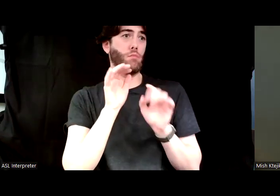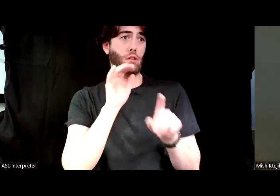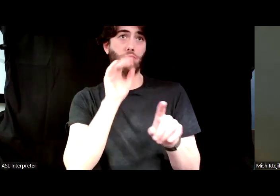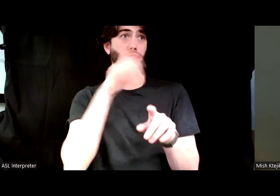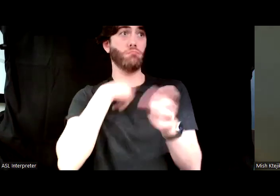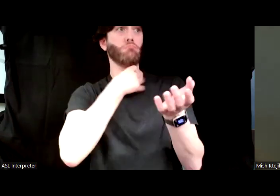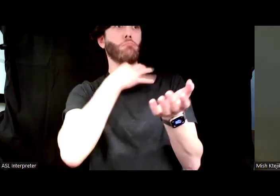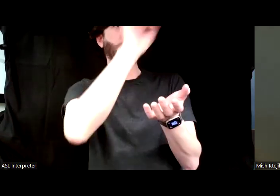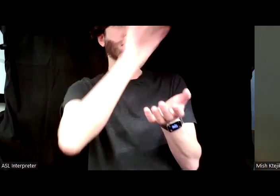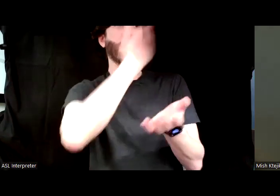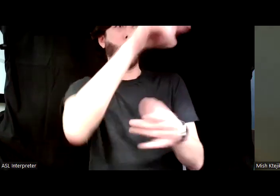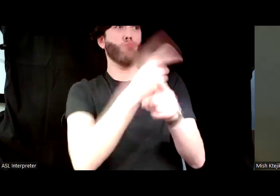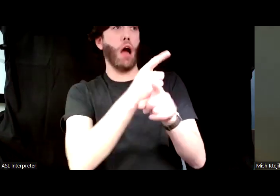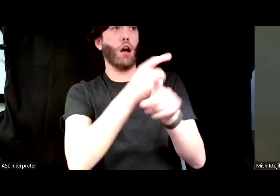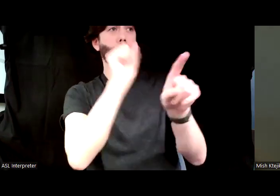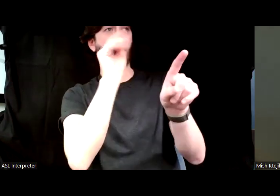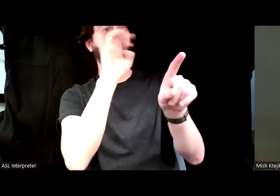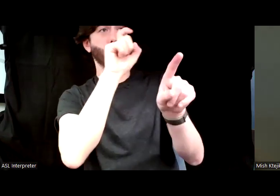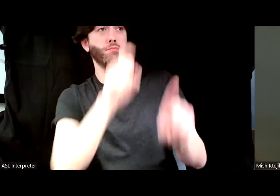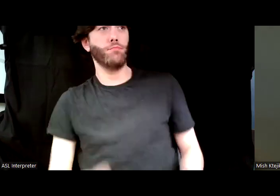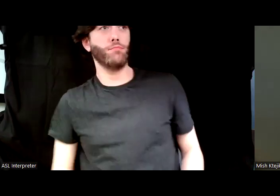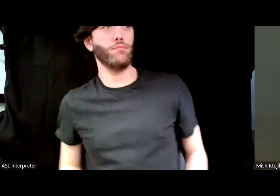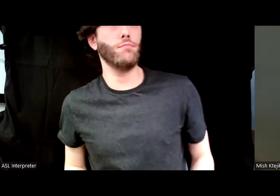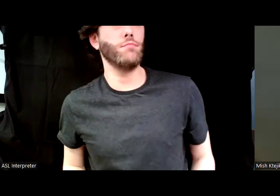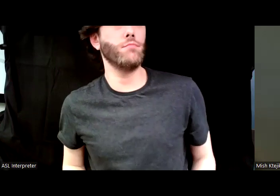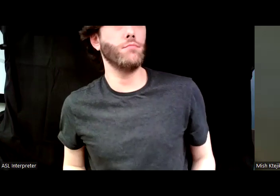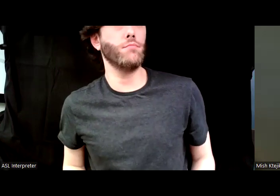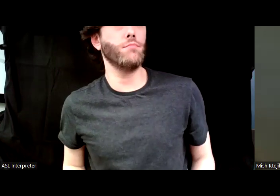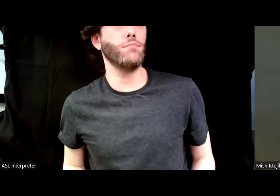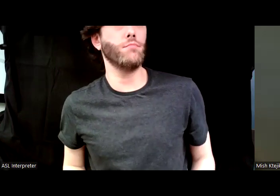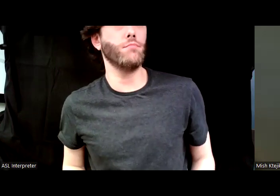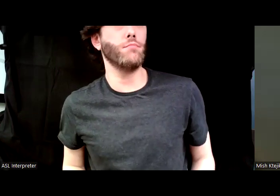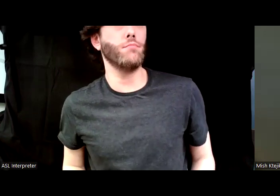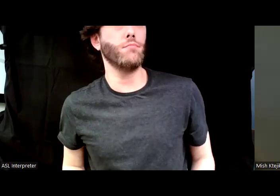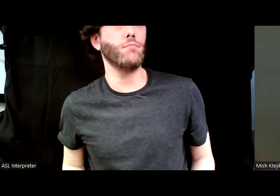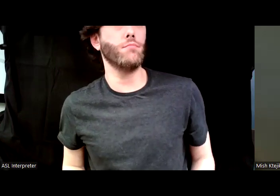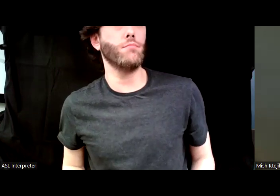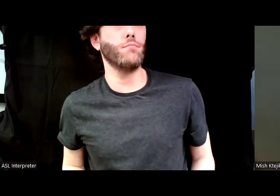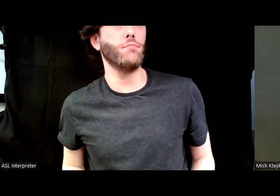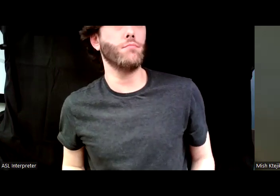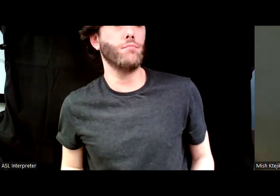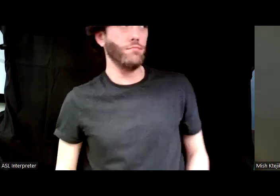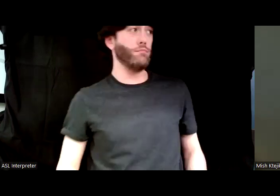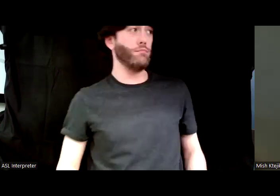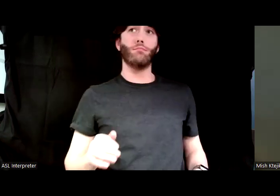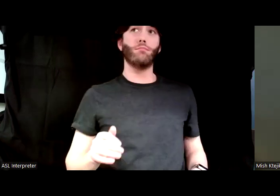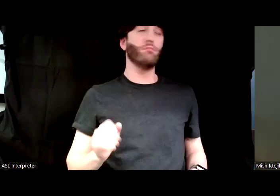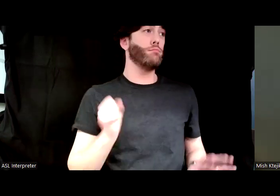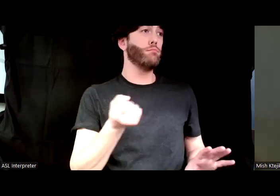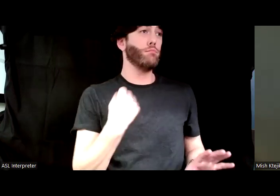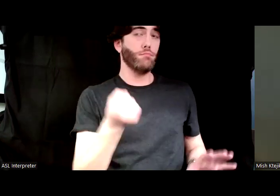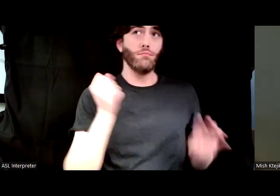draft. Rough draft. Is that correct, Sandy? Yes, I would say that is